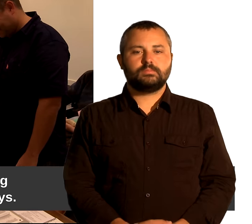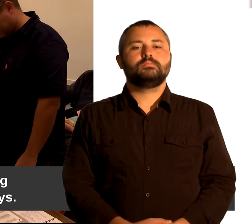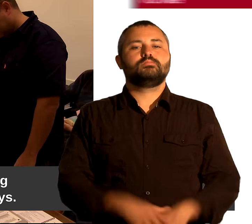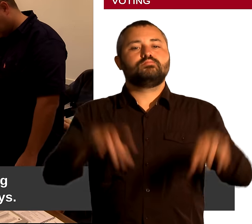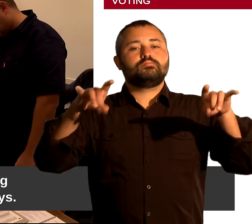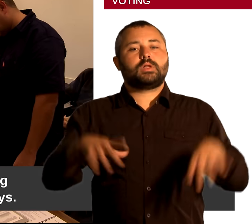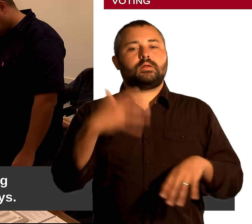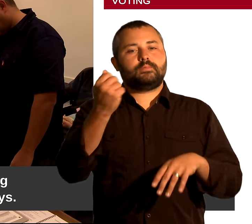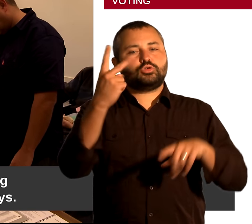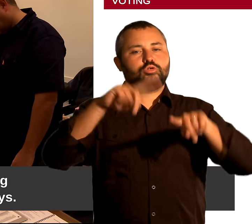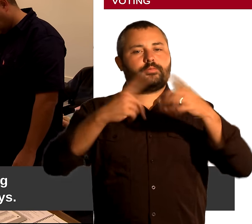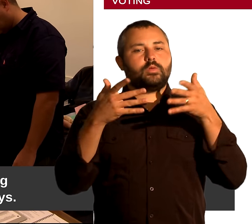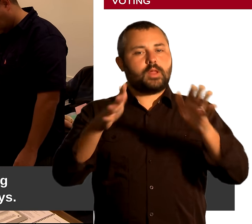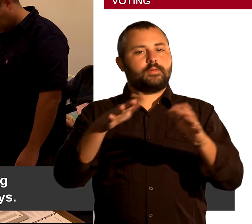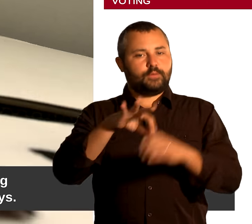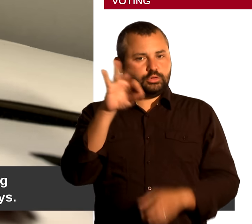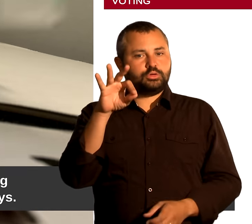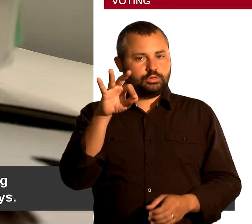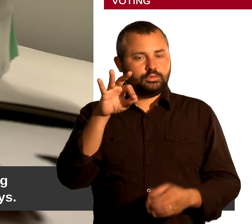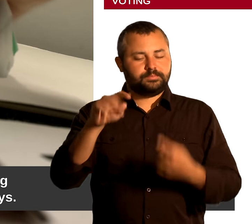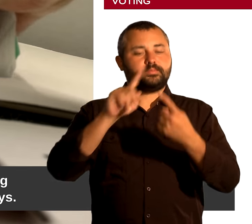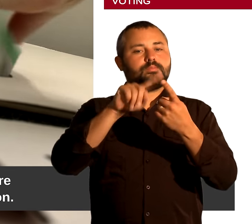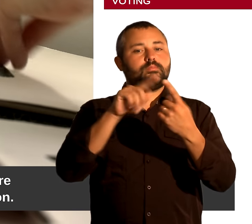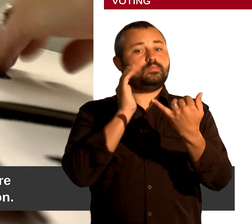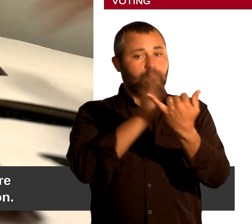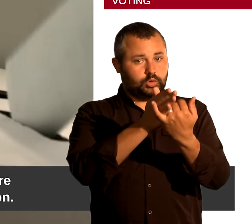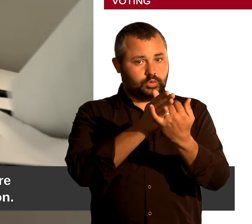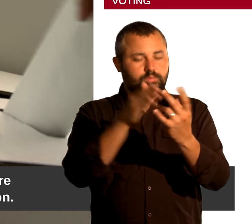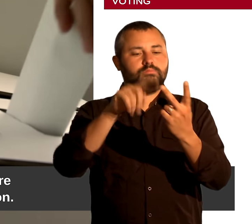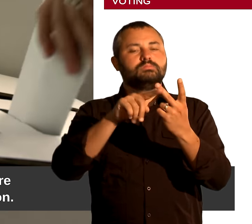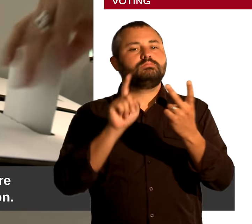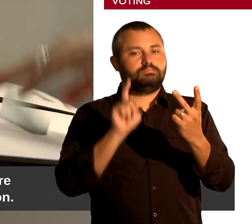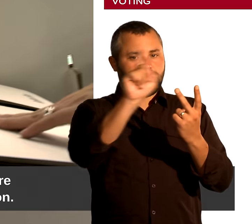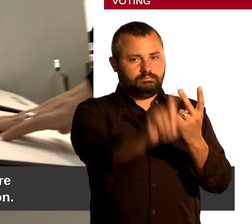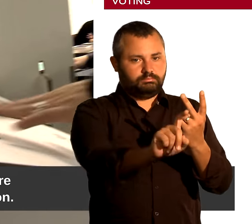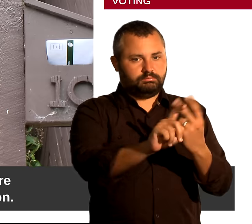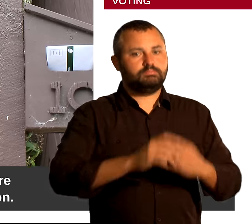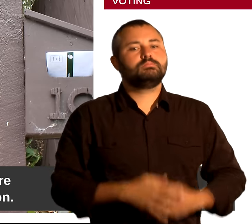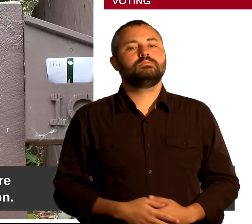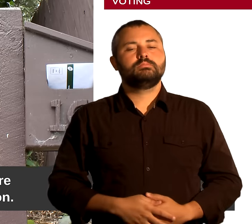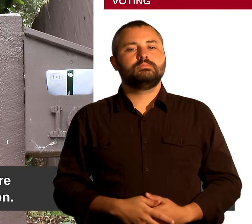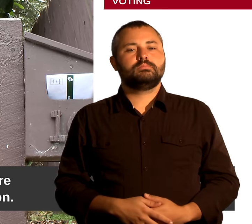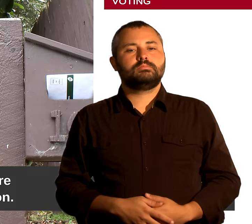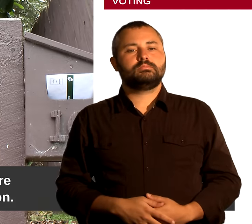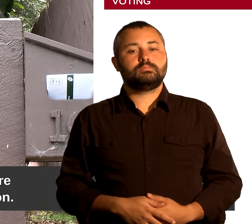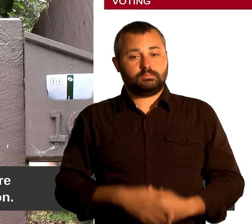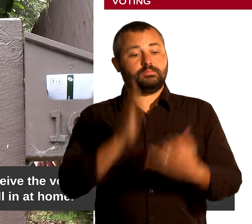In Australia, voting happens in two ways. Those two ways are by post or in person.